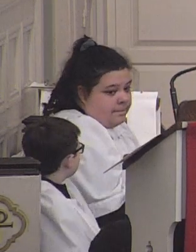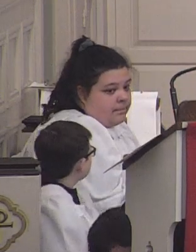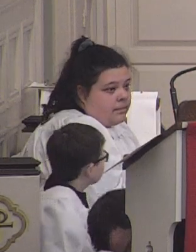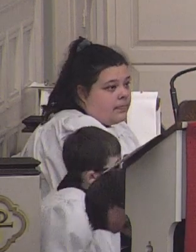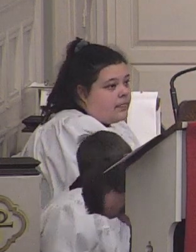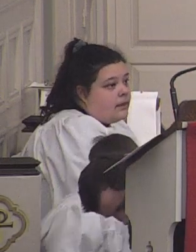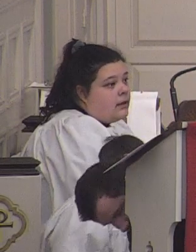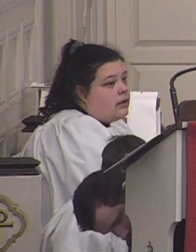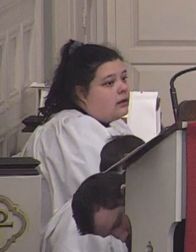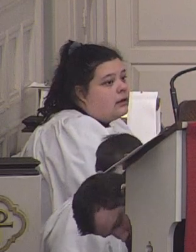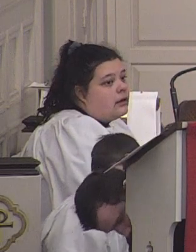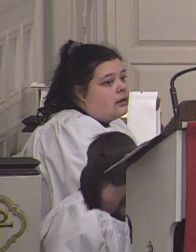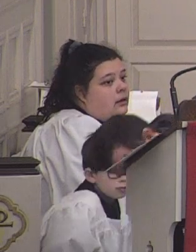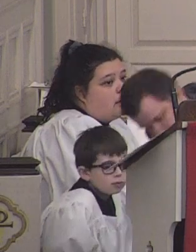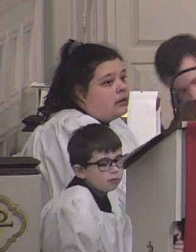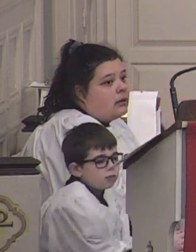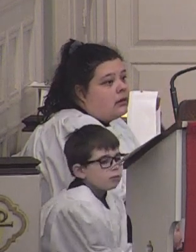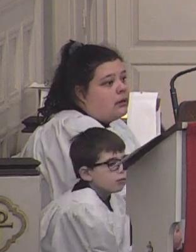God.